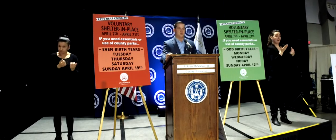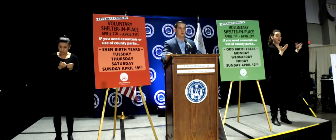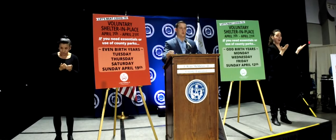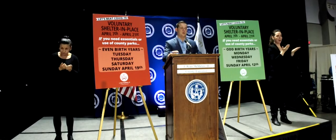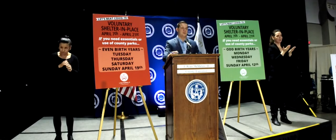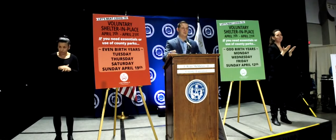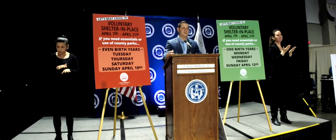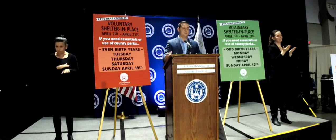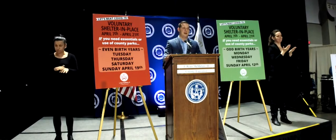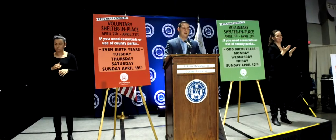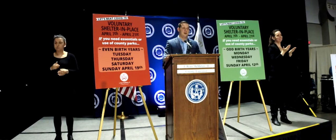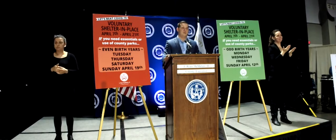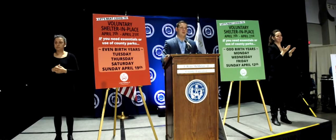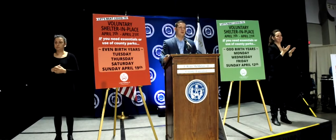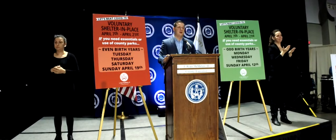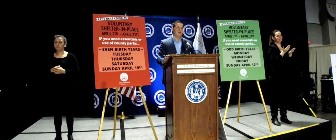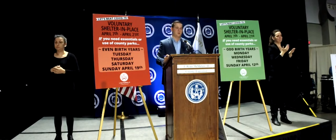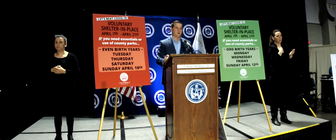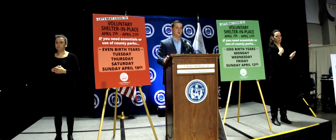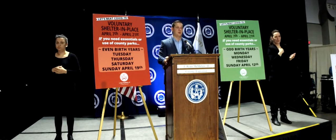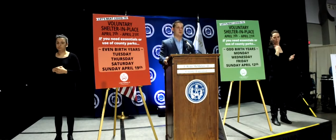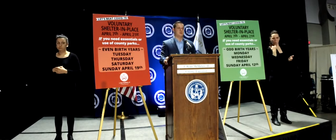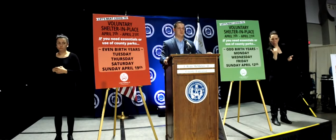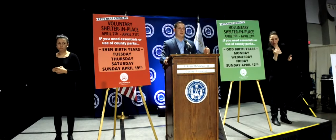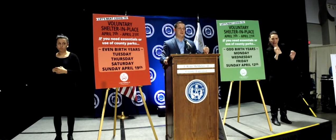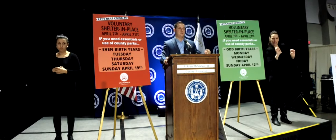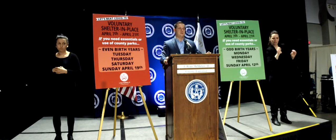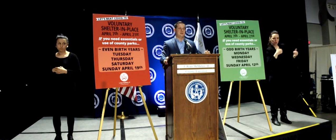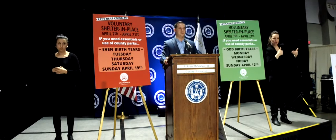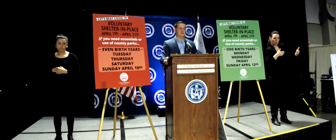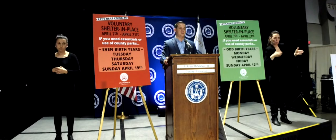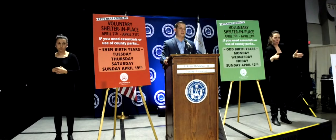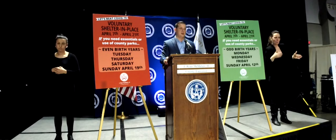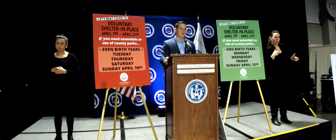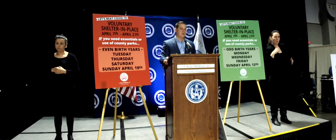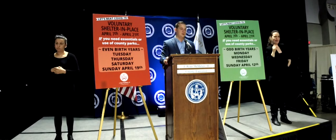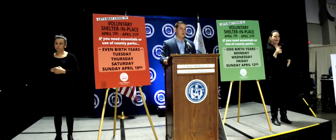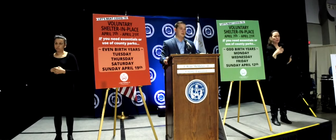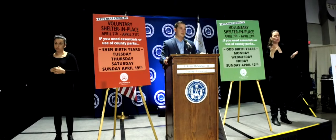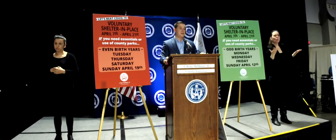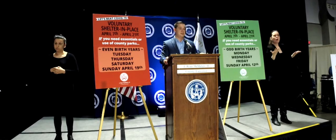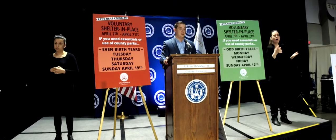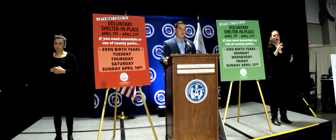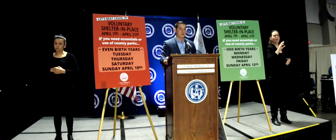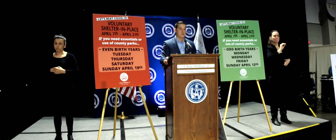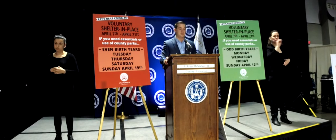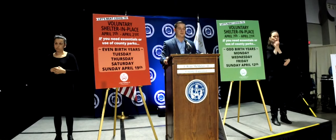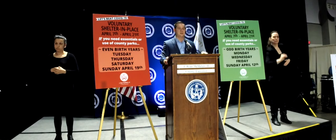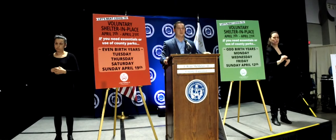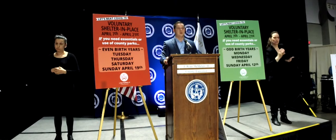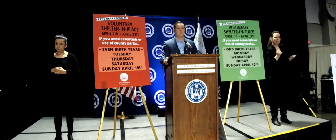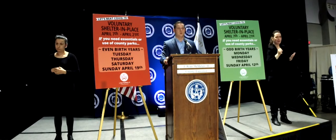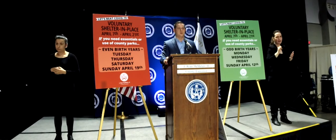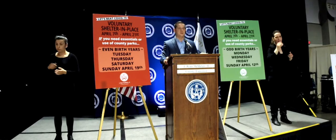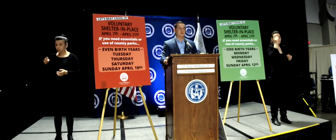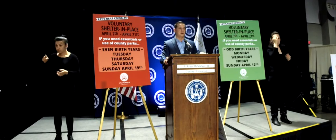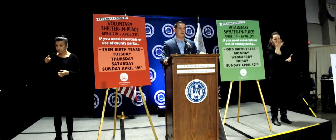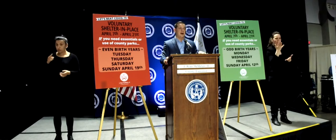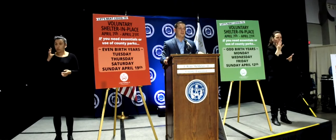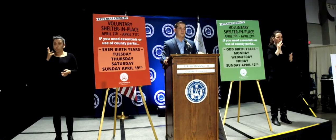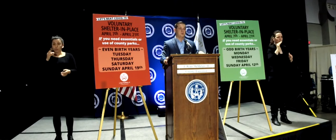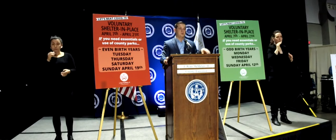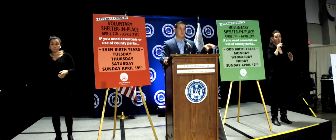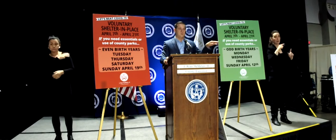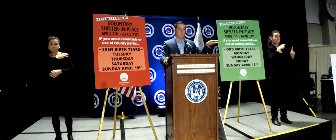triage line. What correlations does that have? What are your ratios then to test sites that are tests at our test sites? What are we seeing at